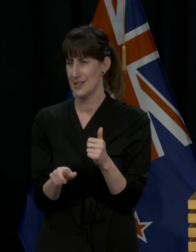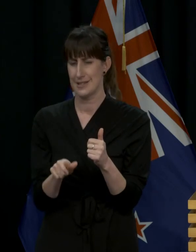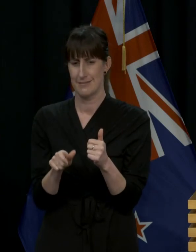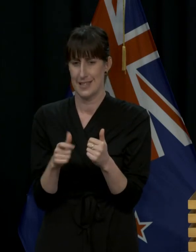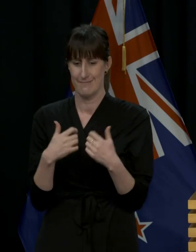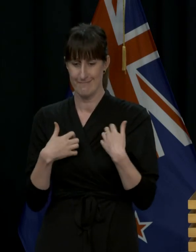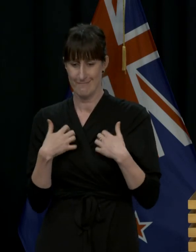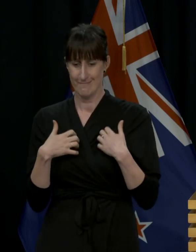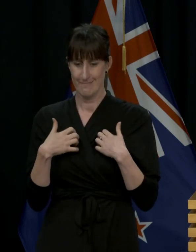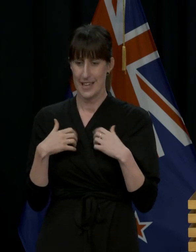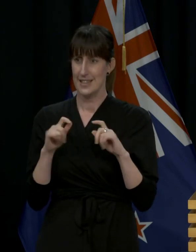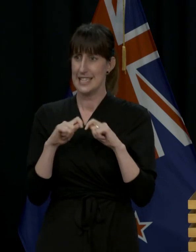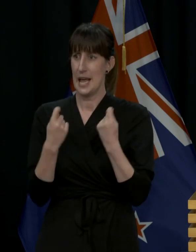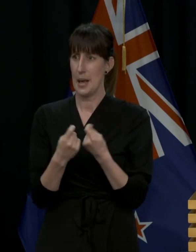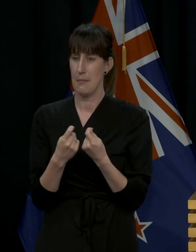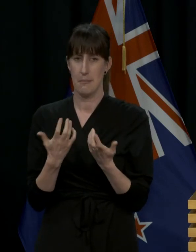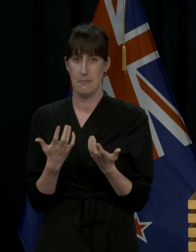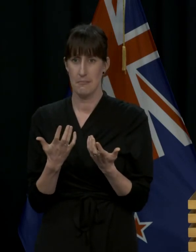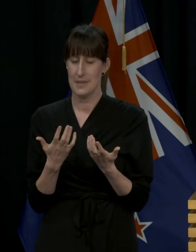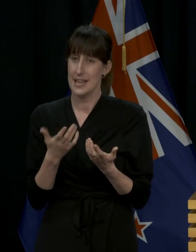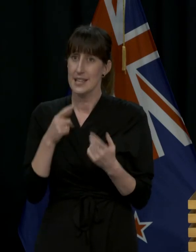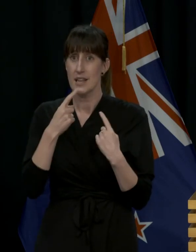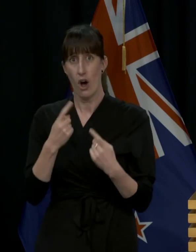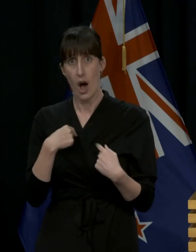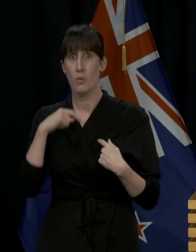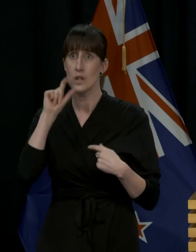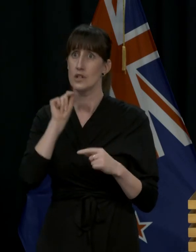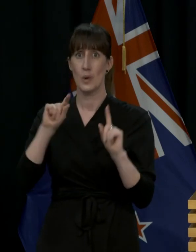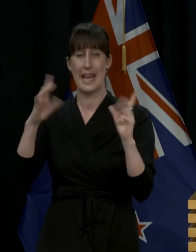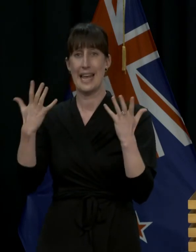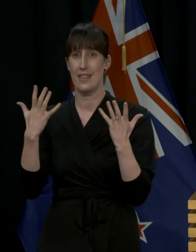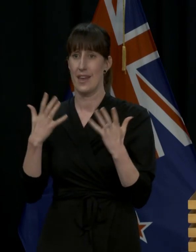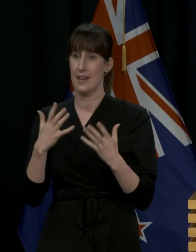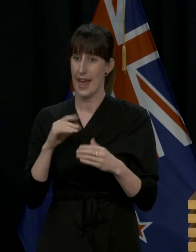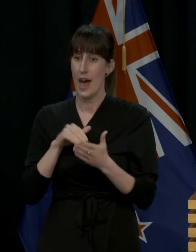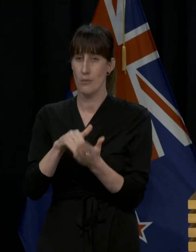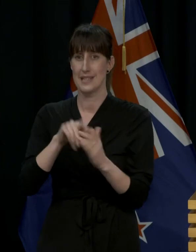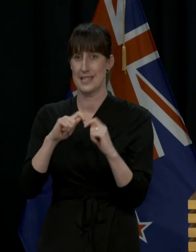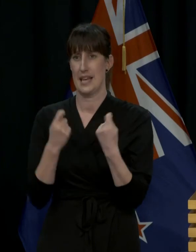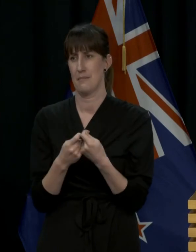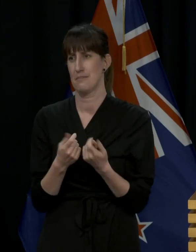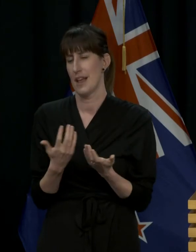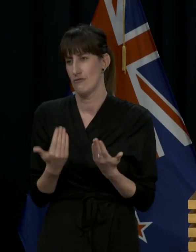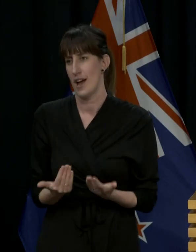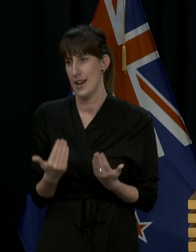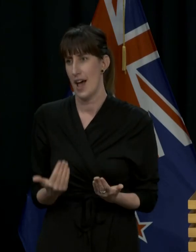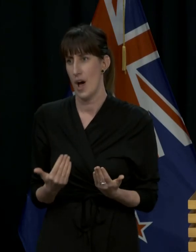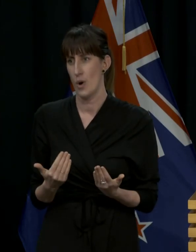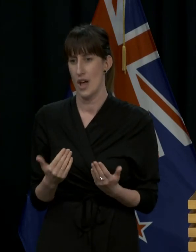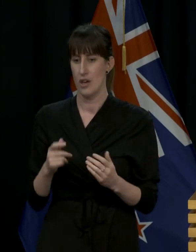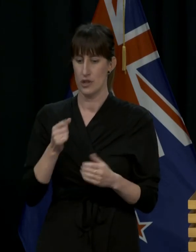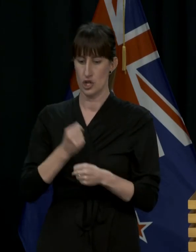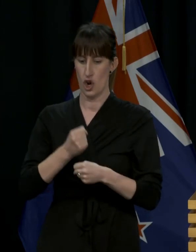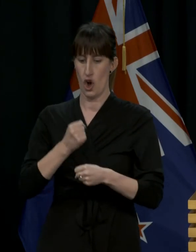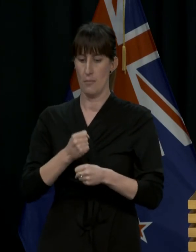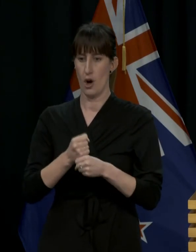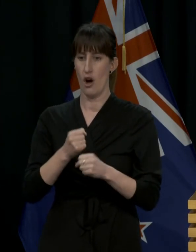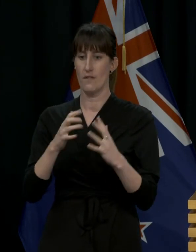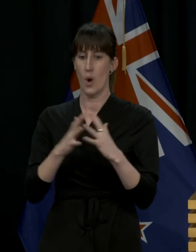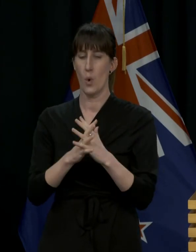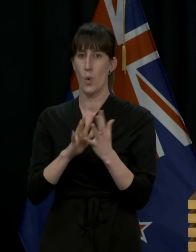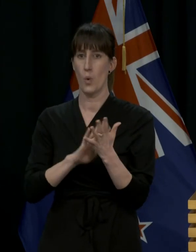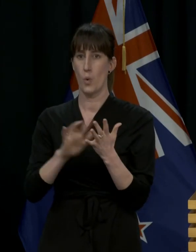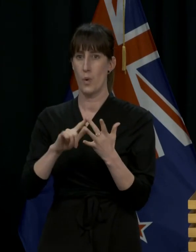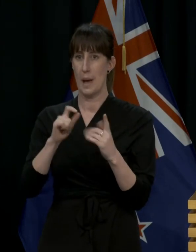do whatever was going to be the most useful to the team. And at this point, the job of whip is a very big